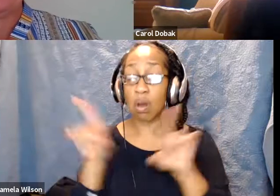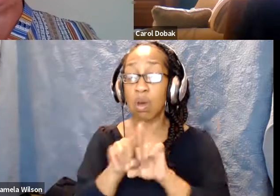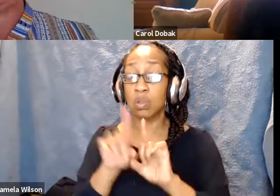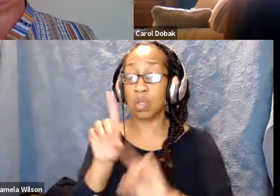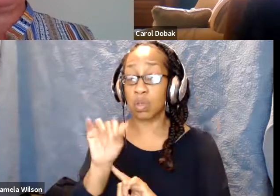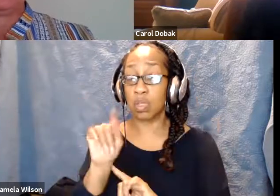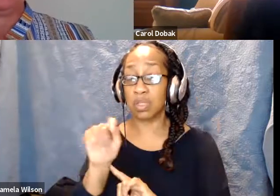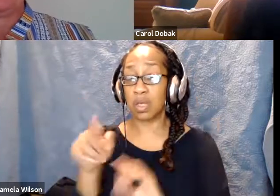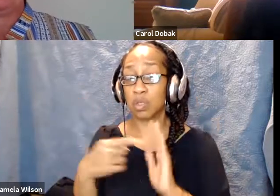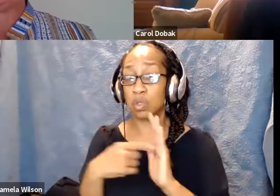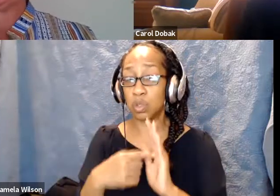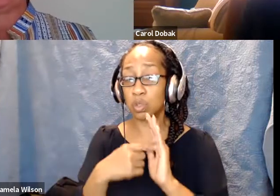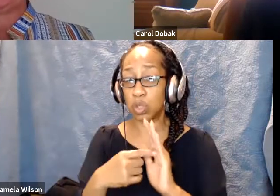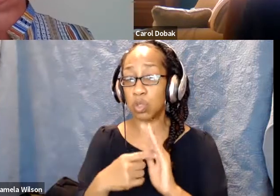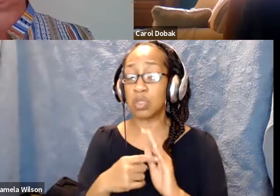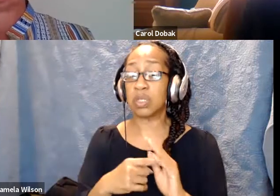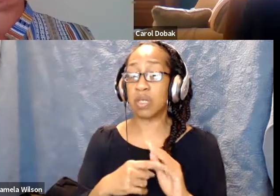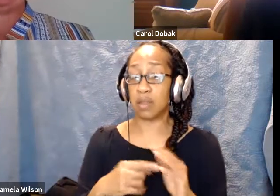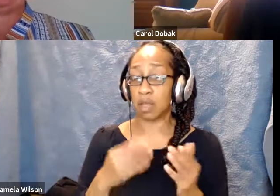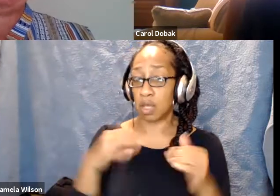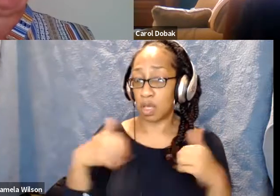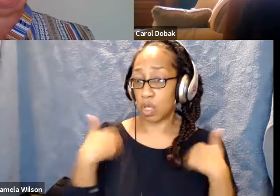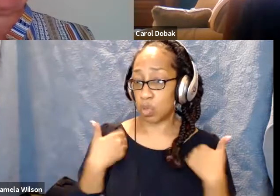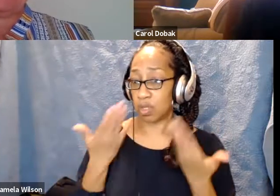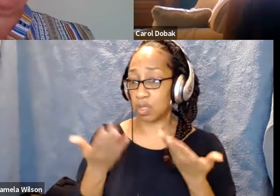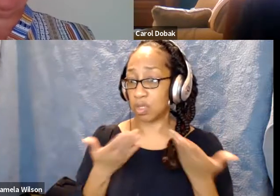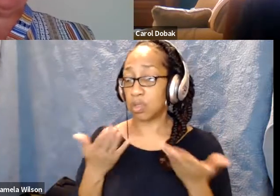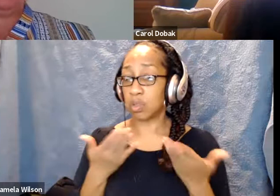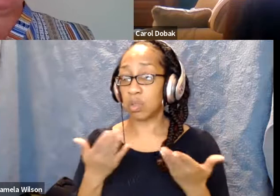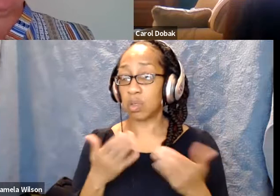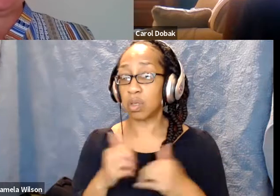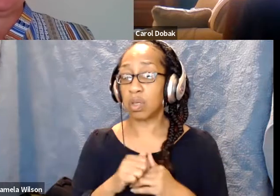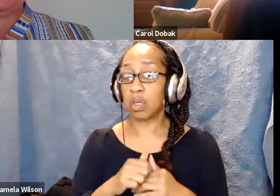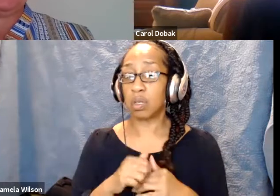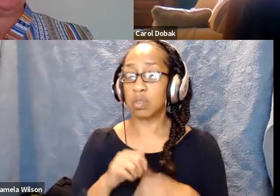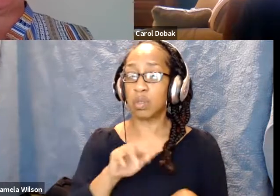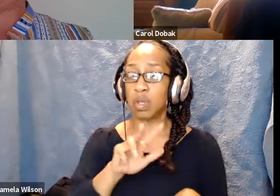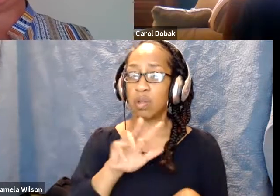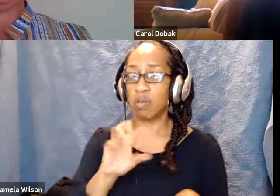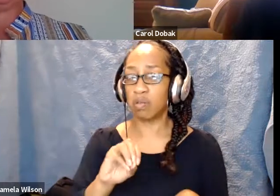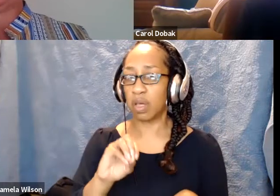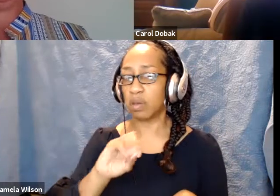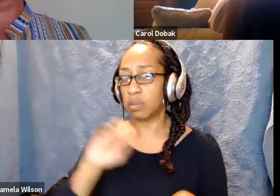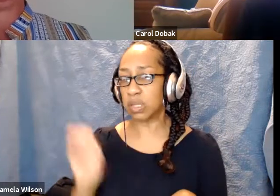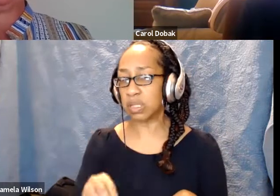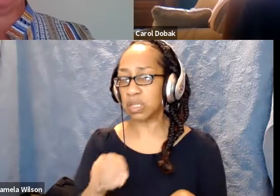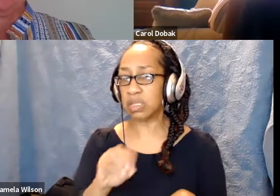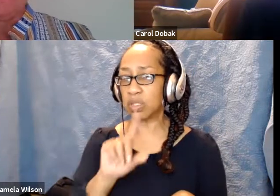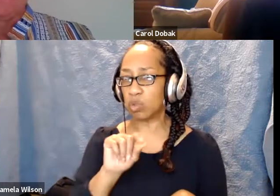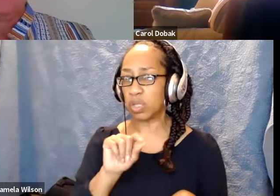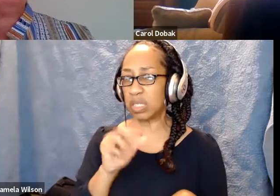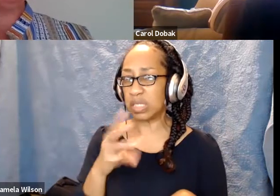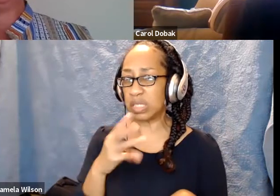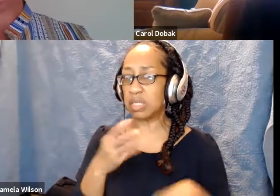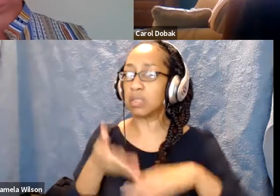provision of youth transition services by SILs has increased by 35% since 2016. So the SILs are already doing